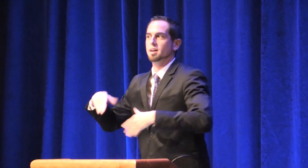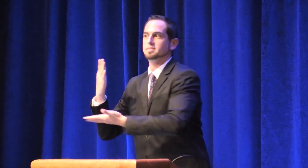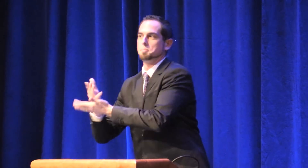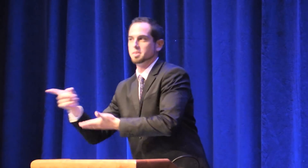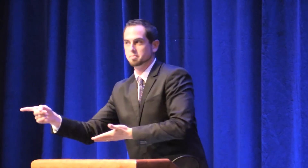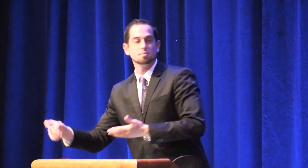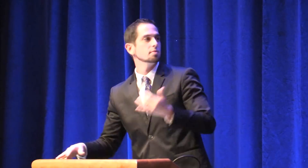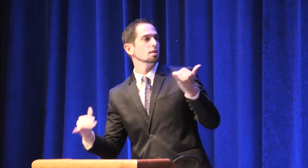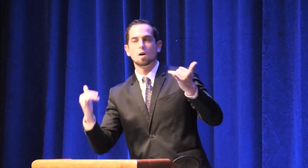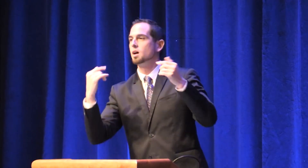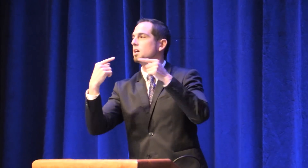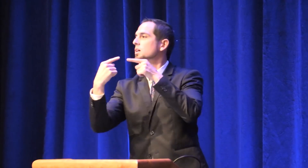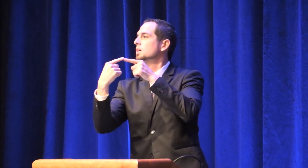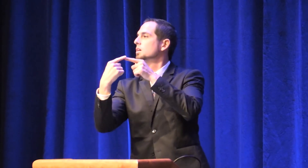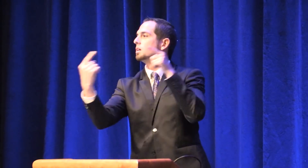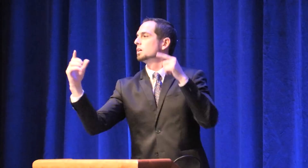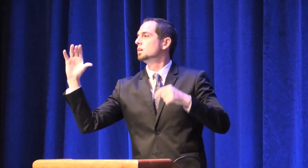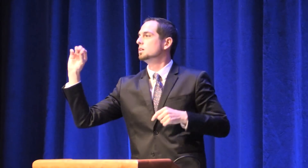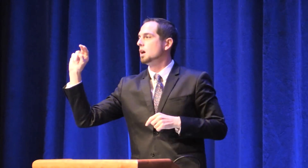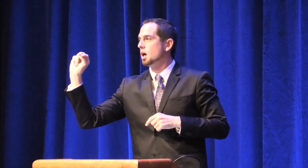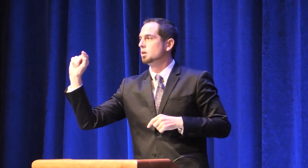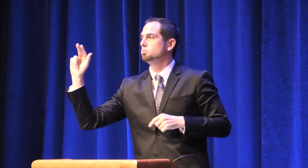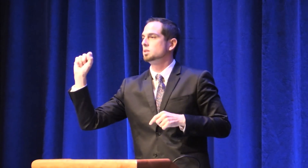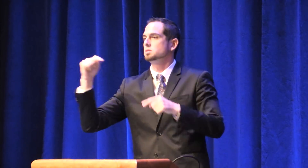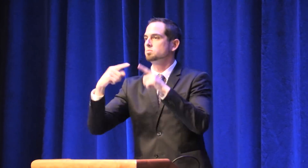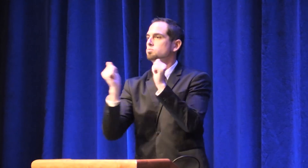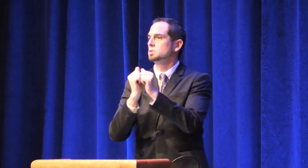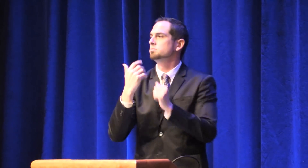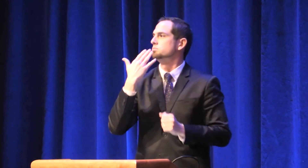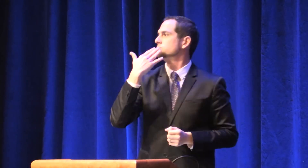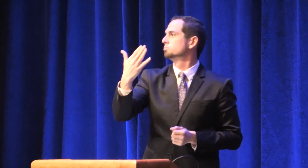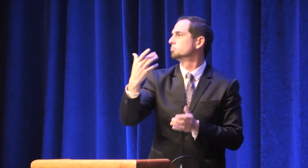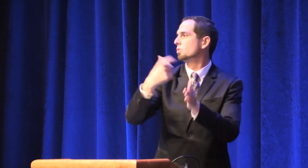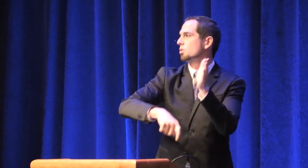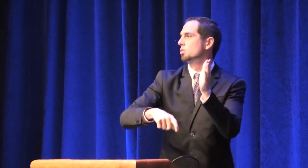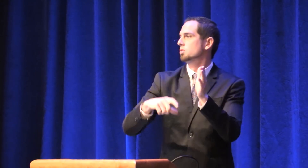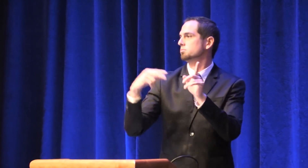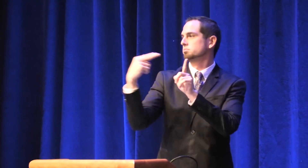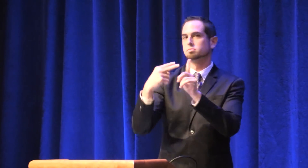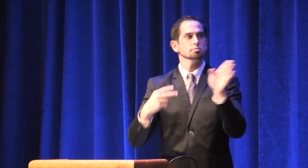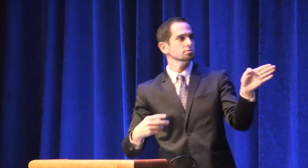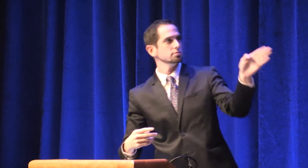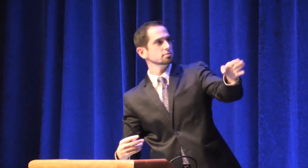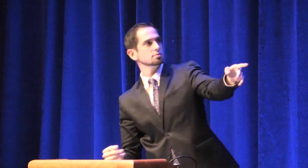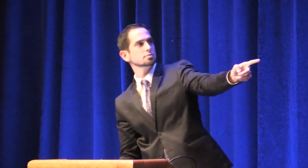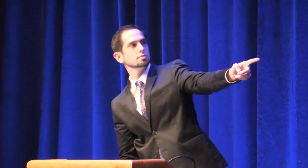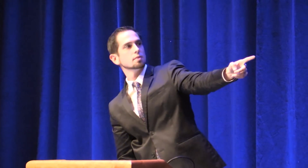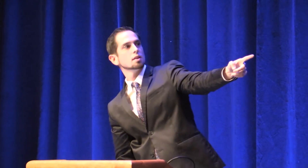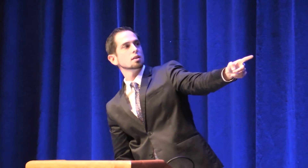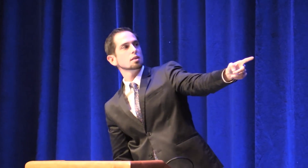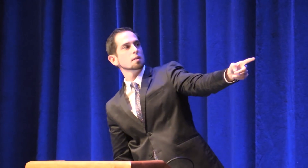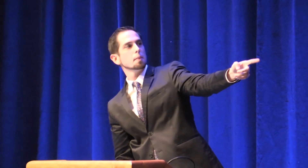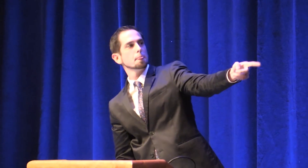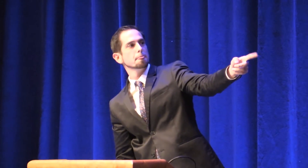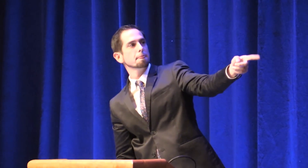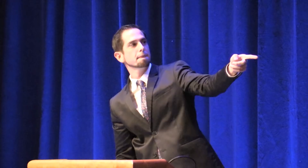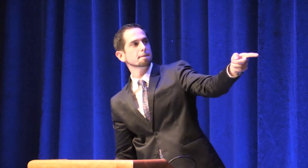might stop him or impede him from exceeding in sport. Whereas on the right-hand side,